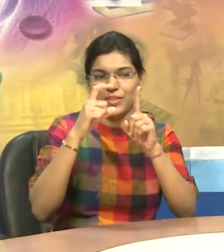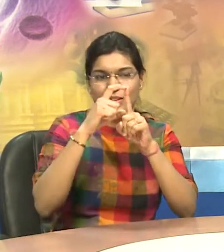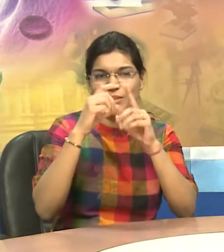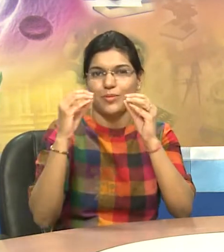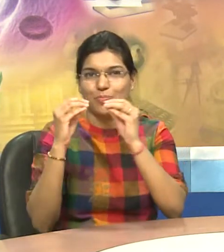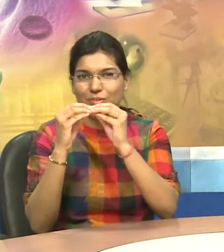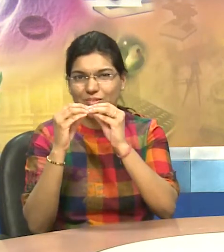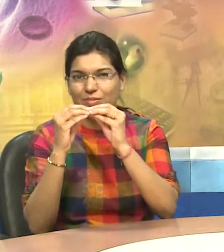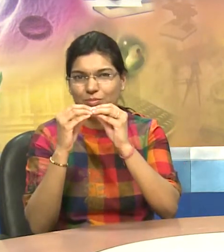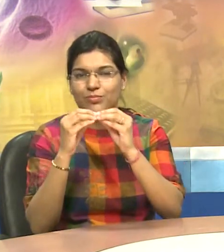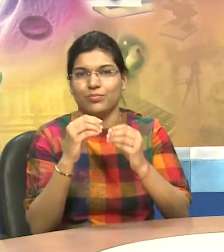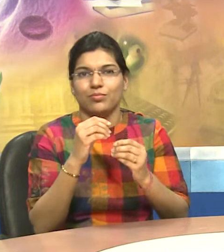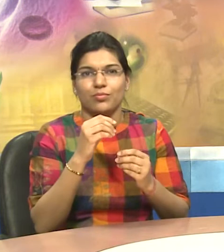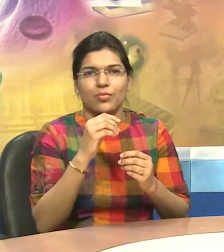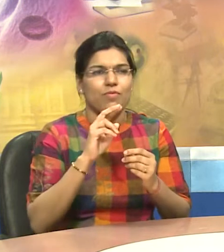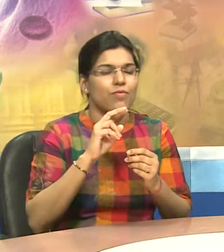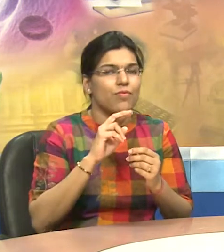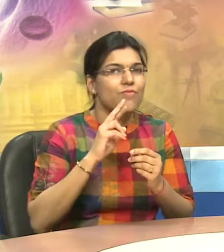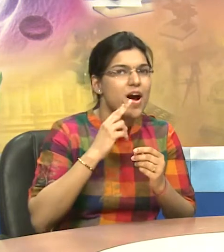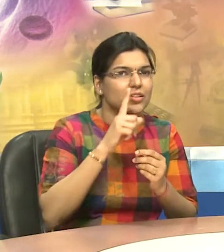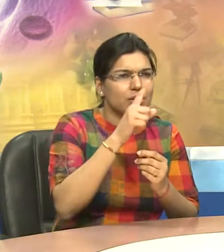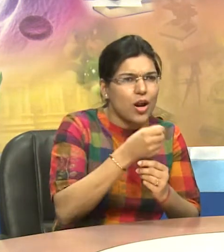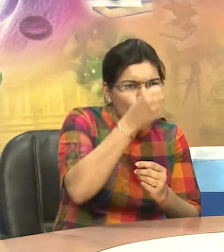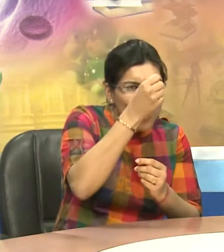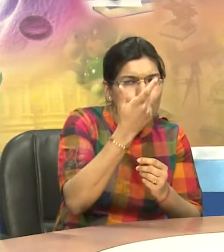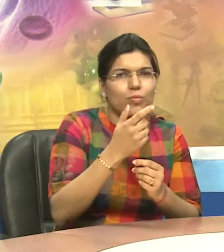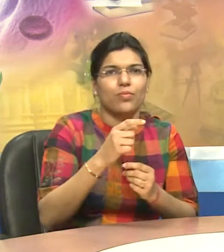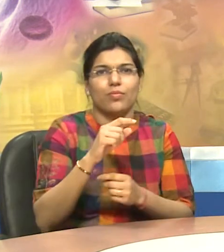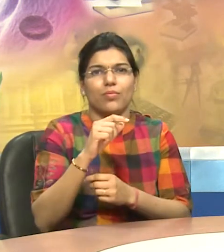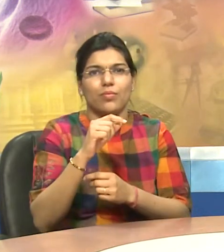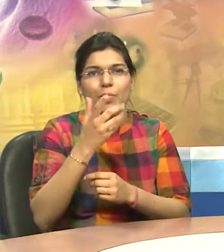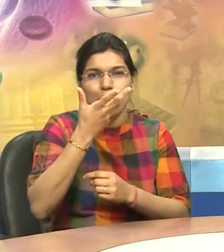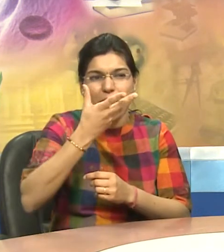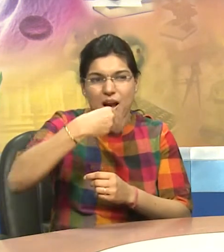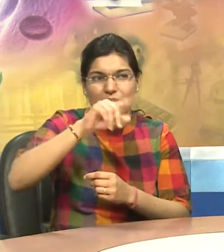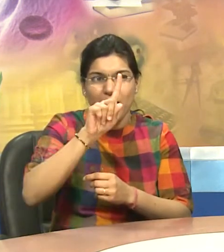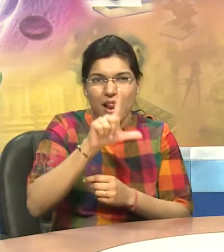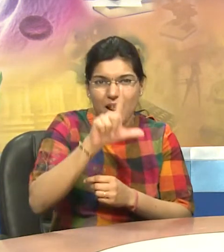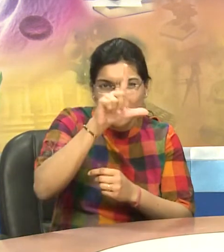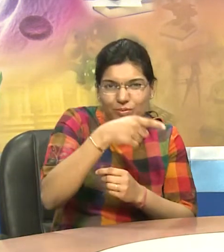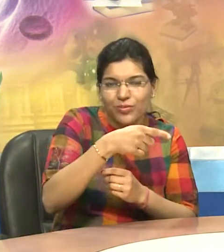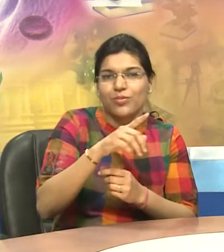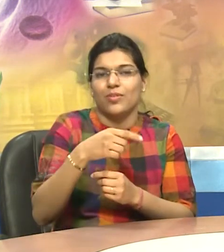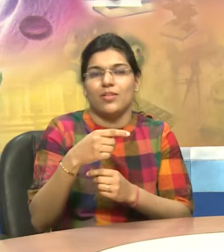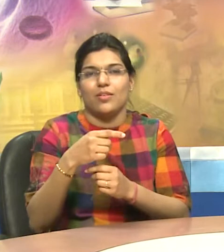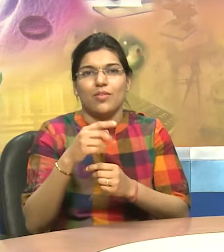Before in difficult word, I have explained decibels when we go market to buy vegetables,